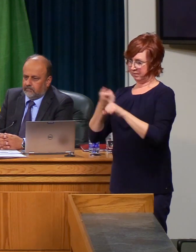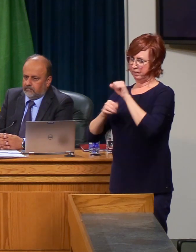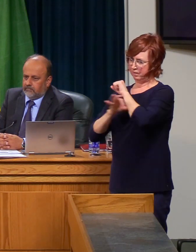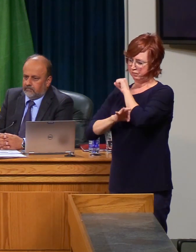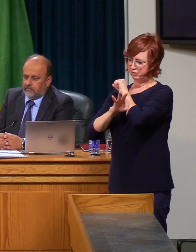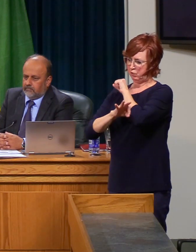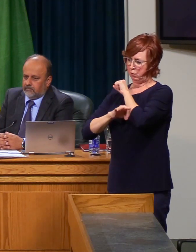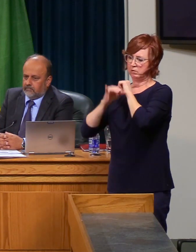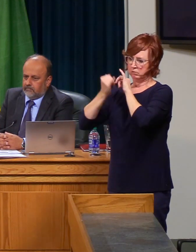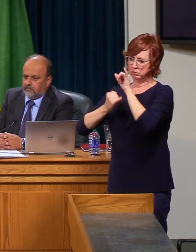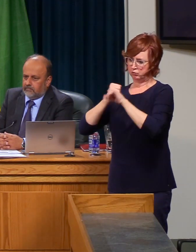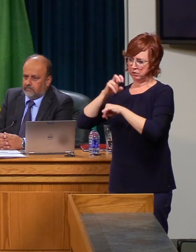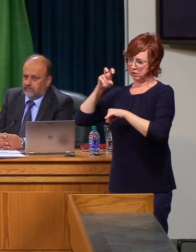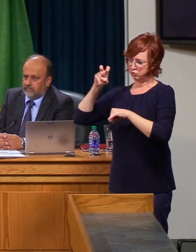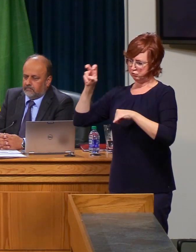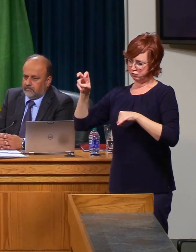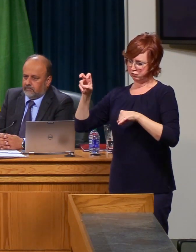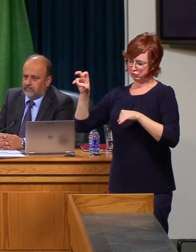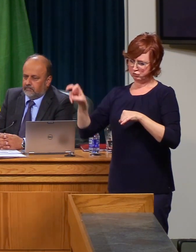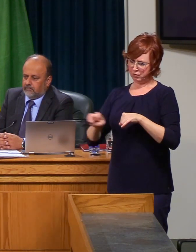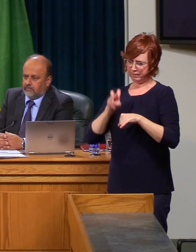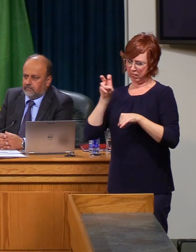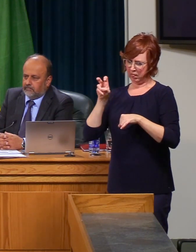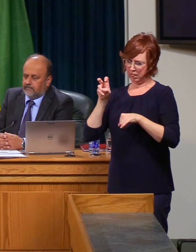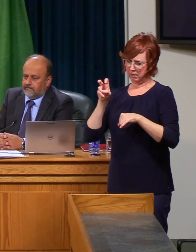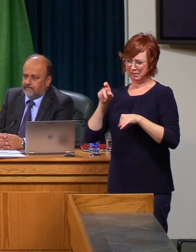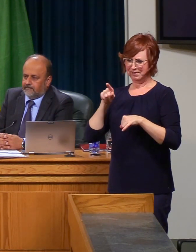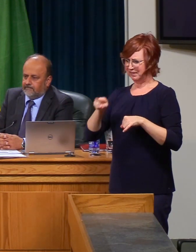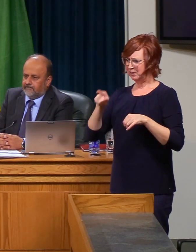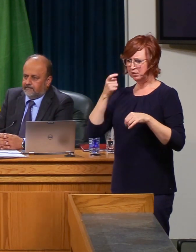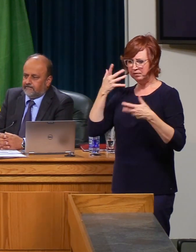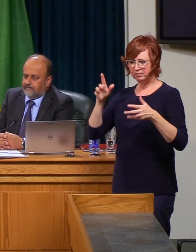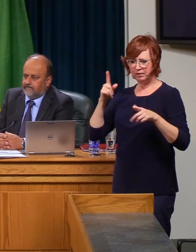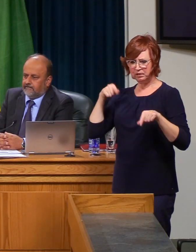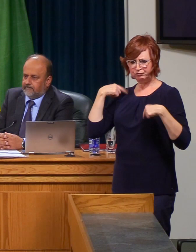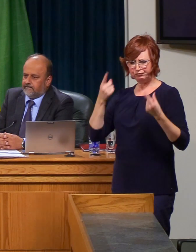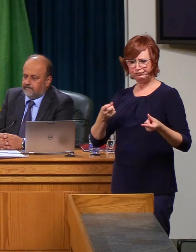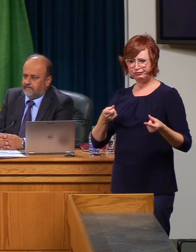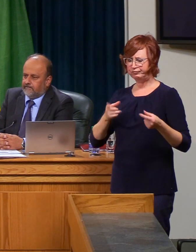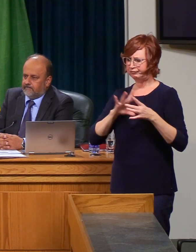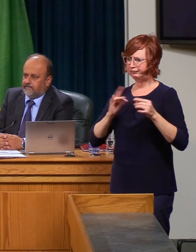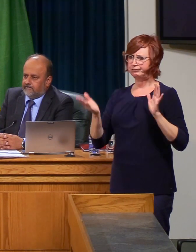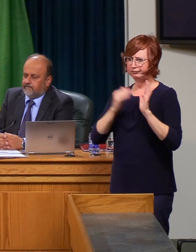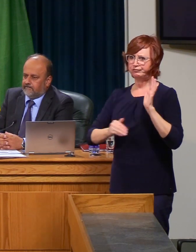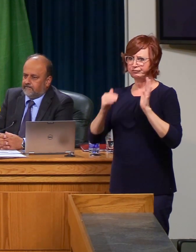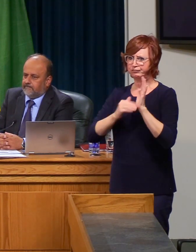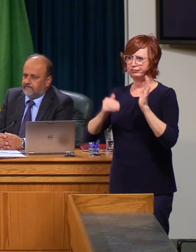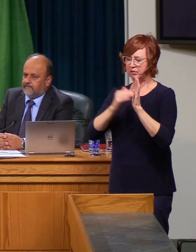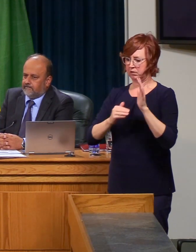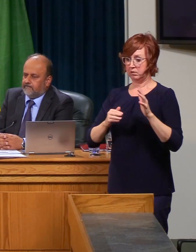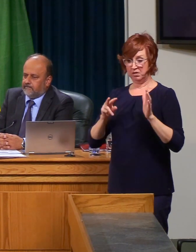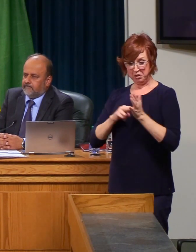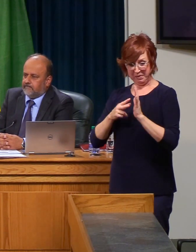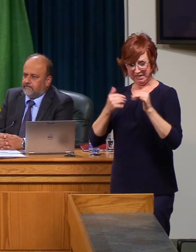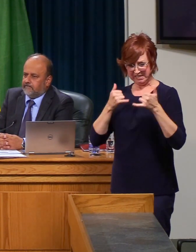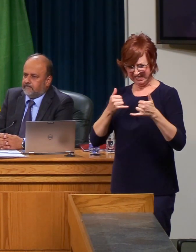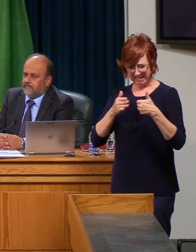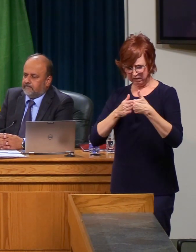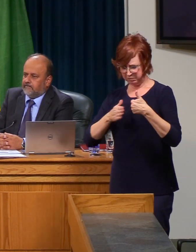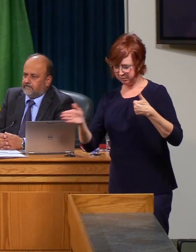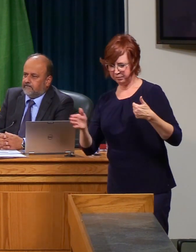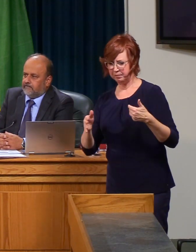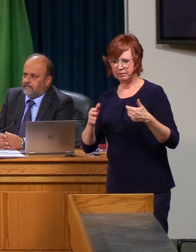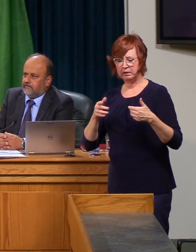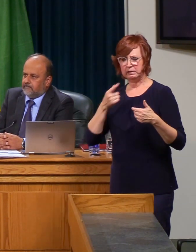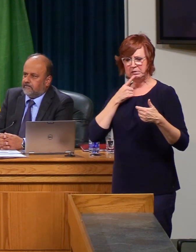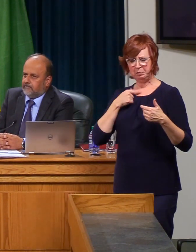essentially been telling people to do that for days now, so are you setting a demarcation line for today where, what was different a few days